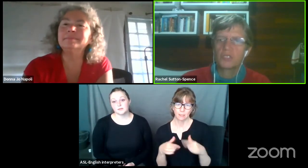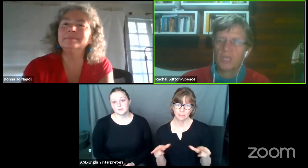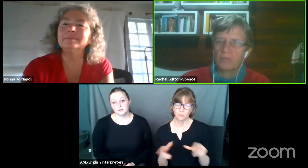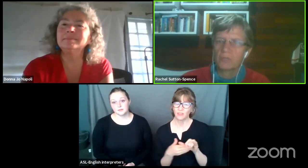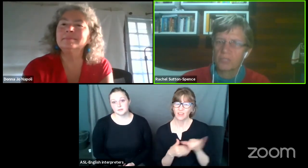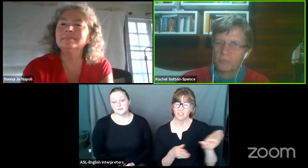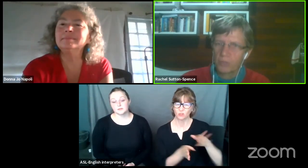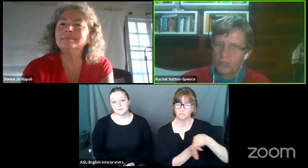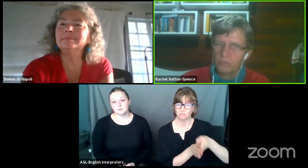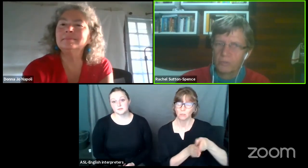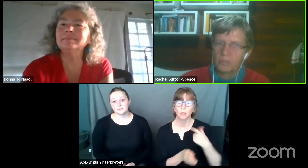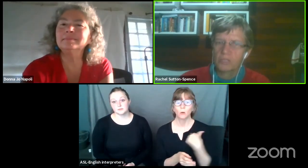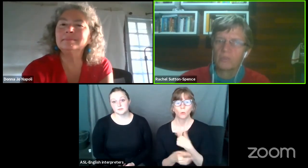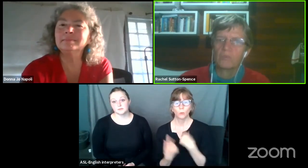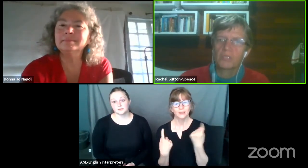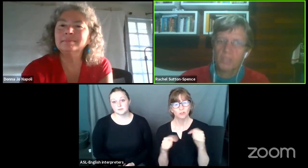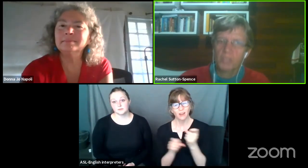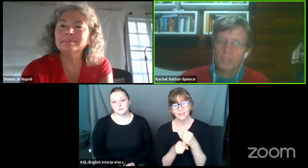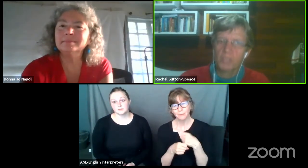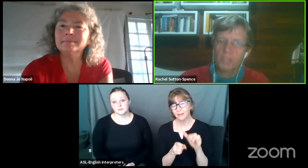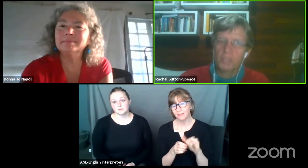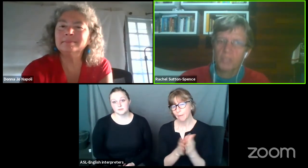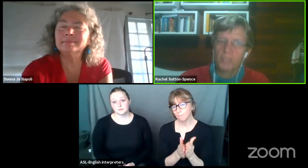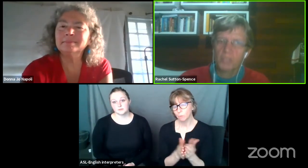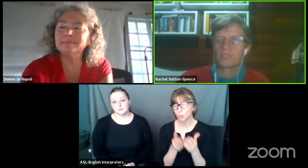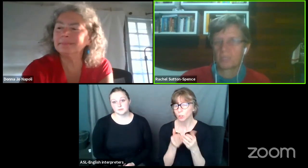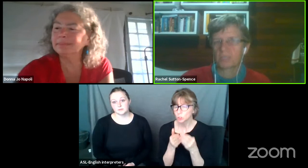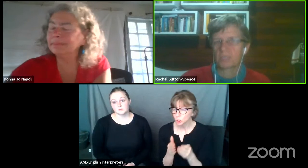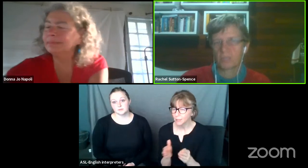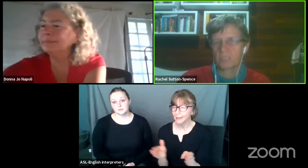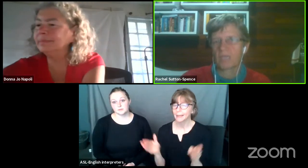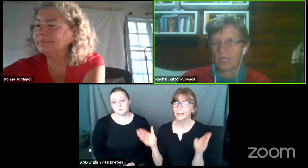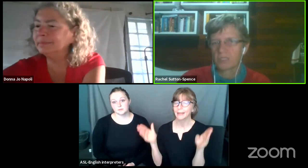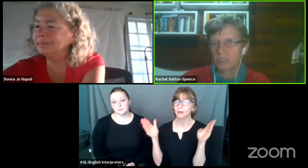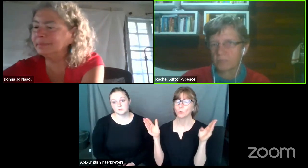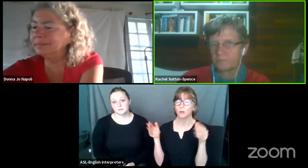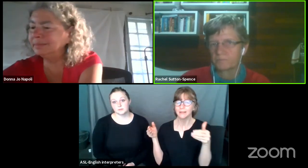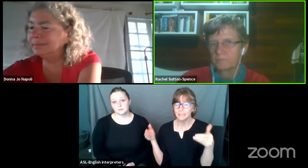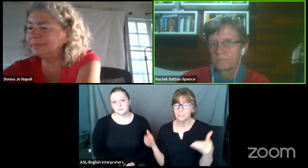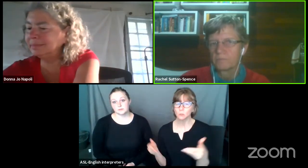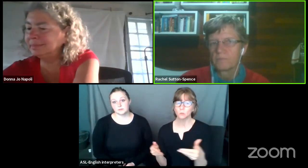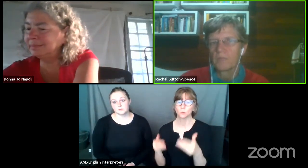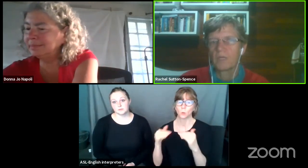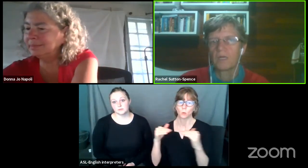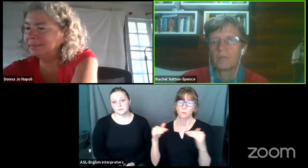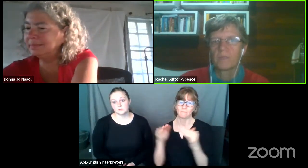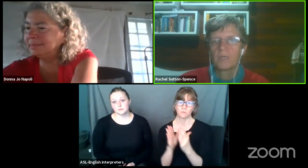it as general as possible. So we tried to make it an introductory text.